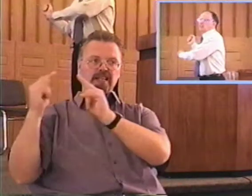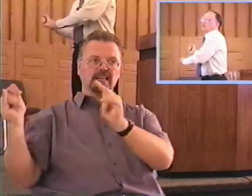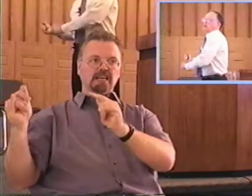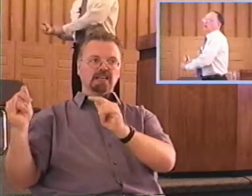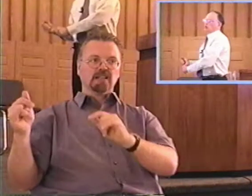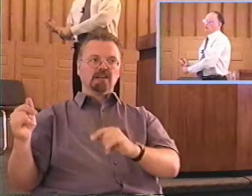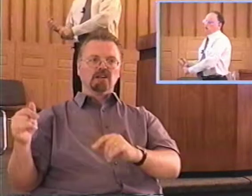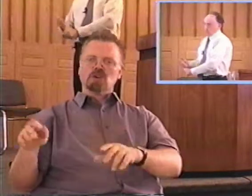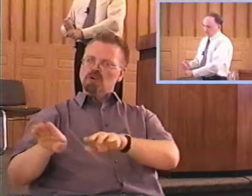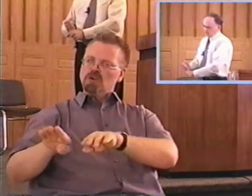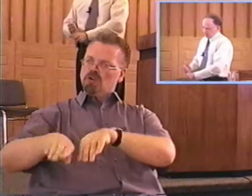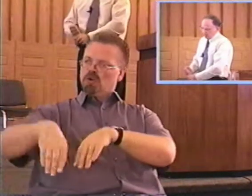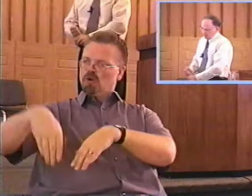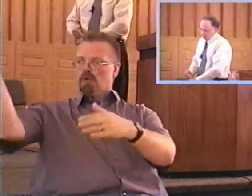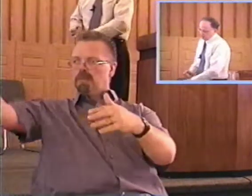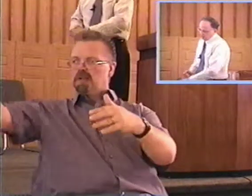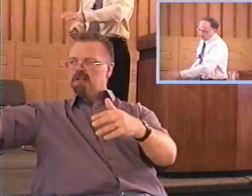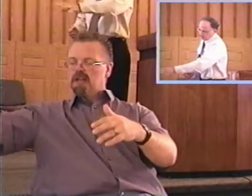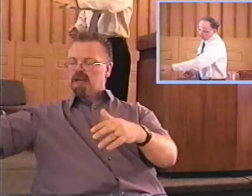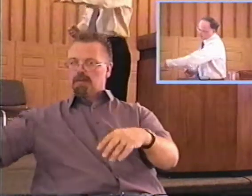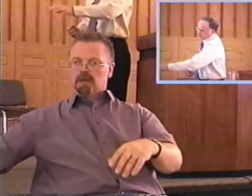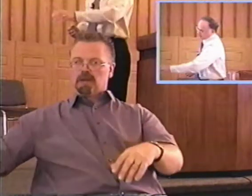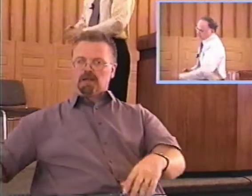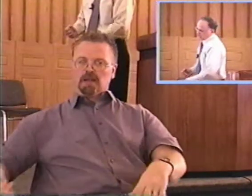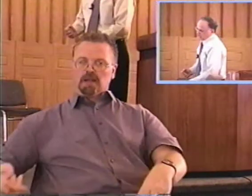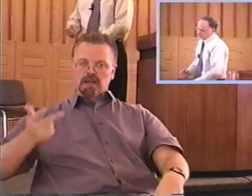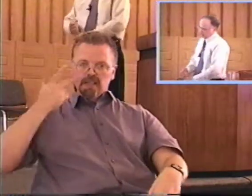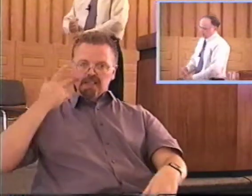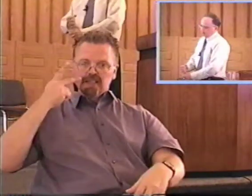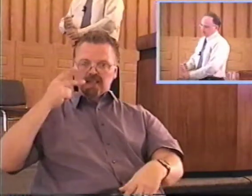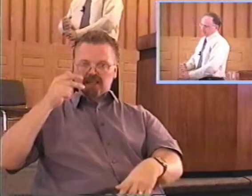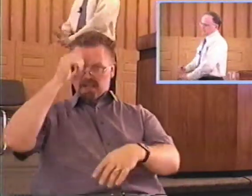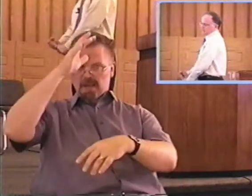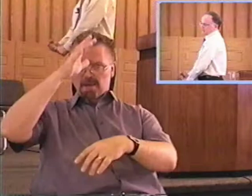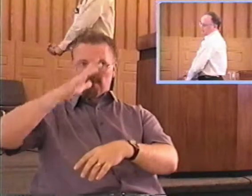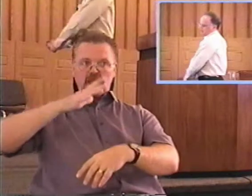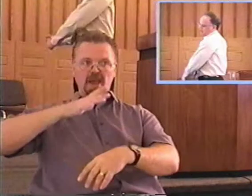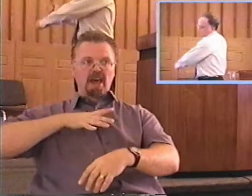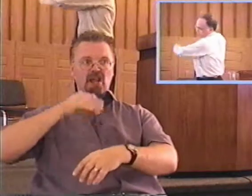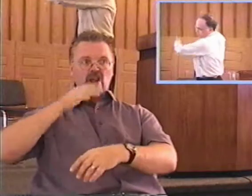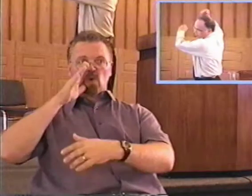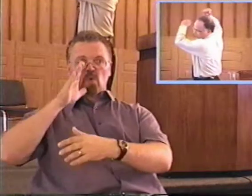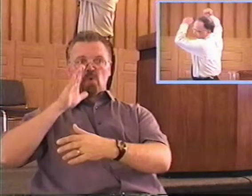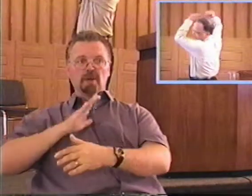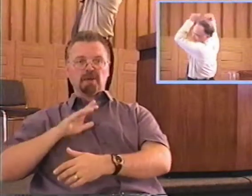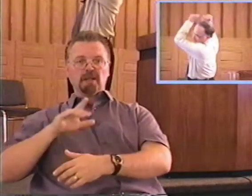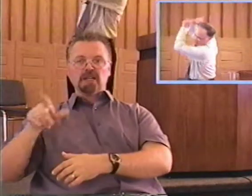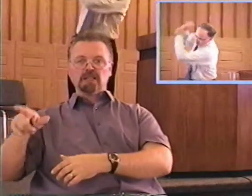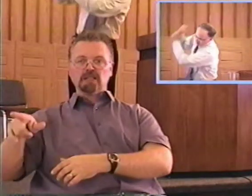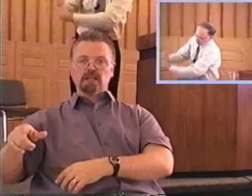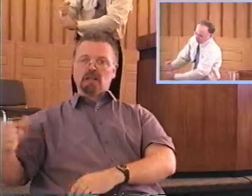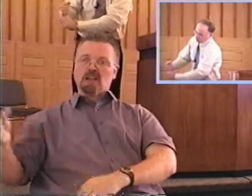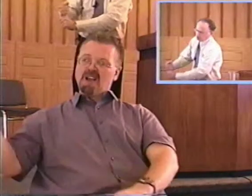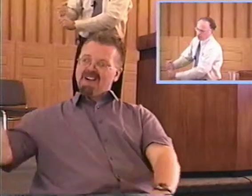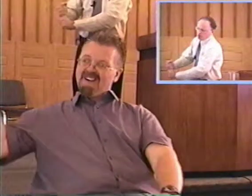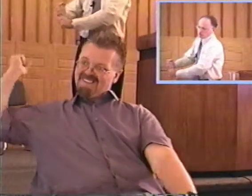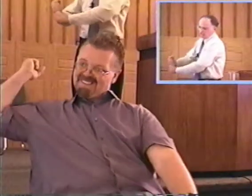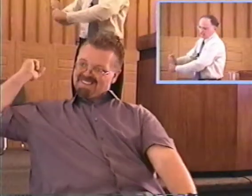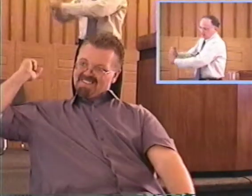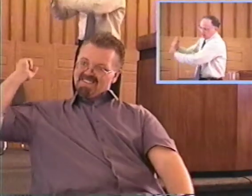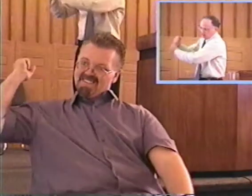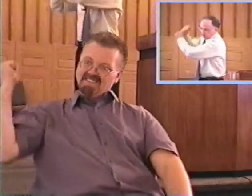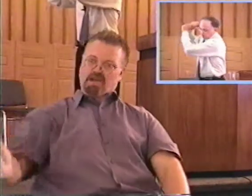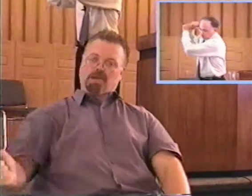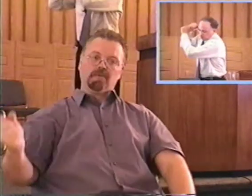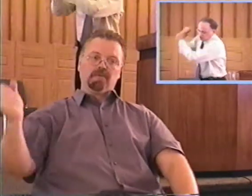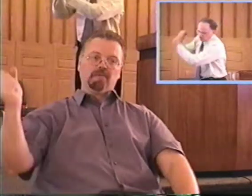throws that tent door open, and there's that man and that woman lying together, and with one javelin